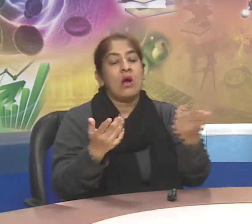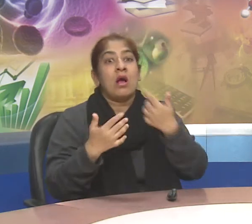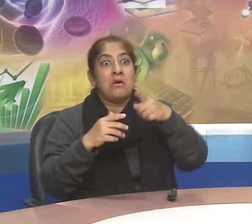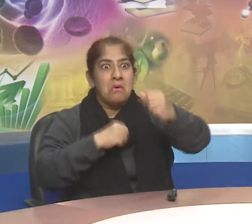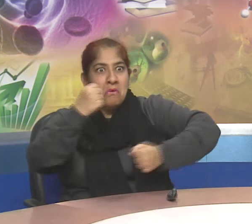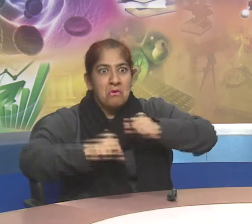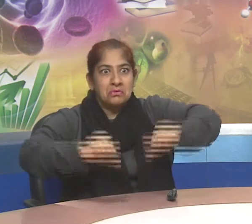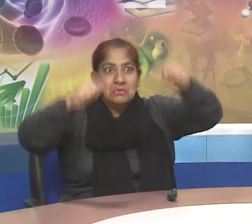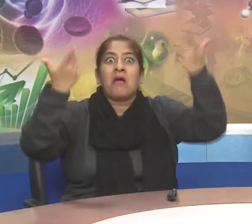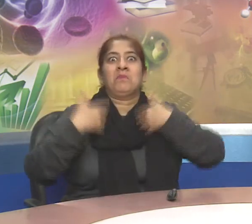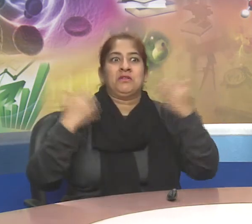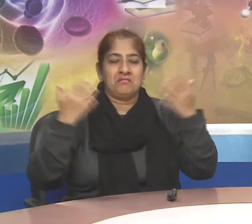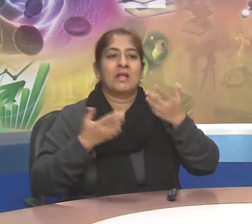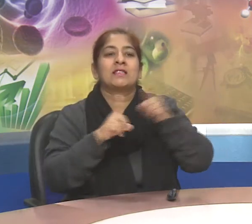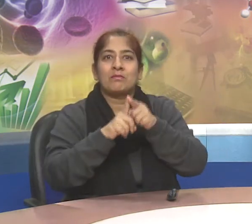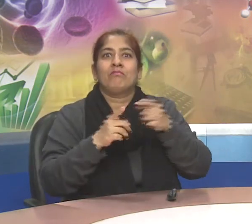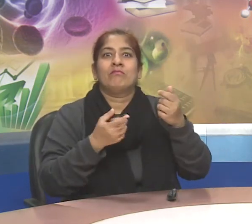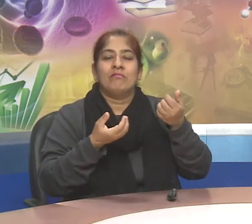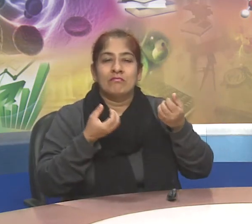It means support to something.